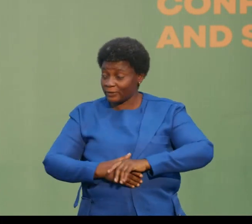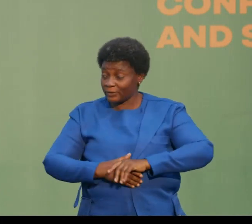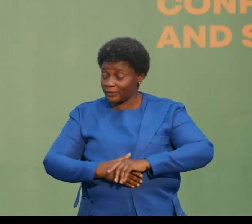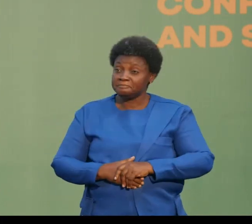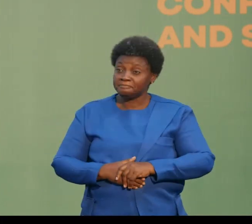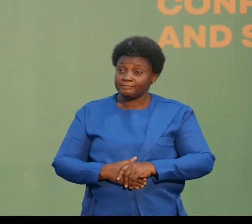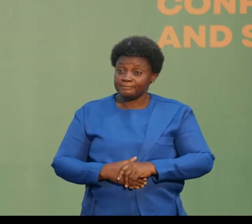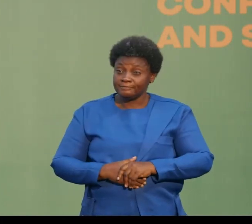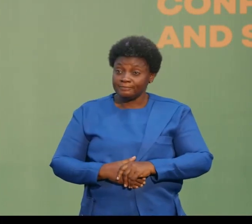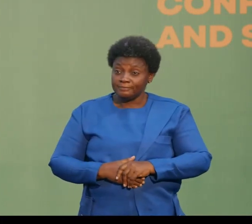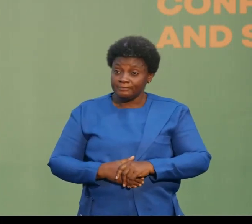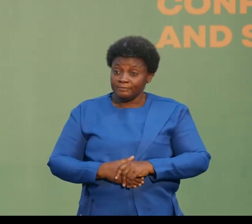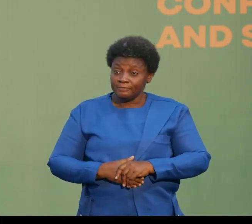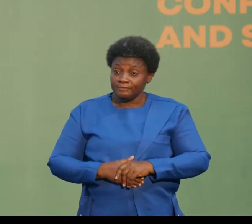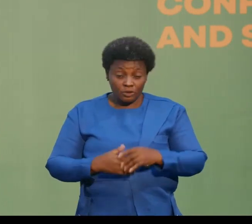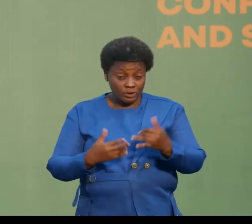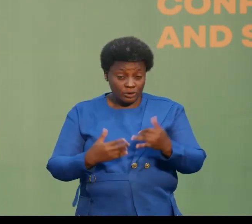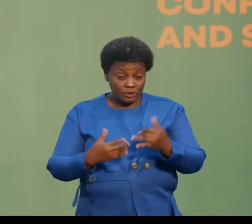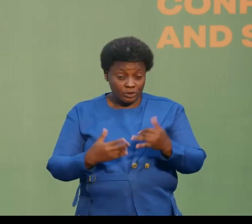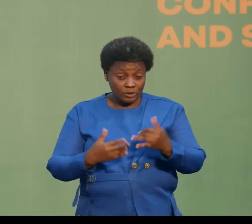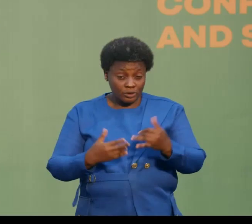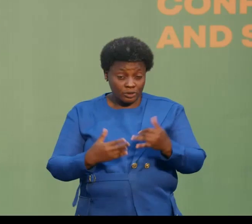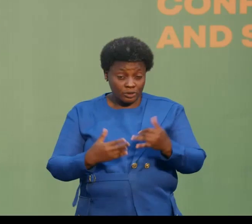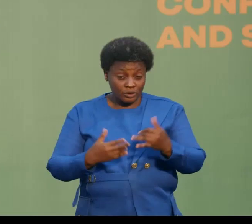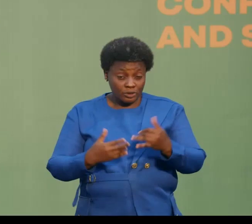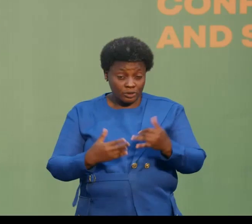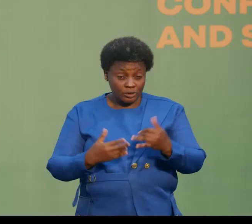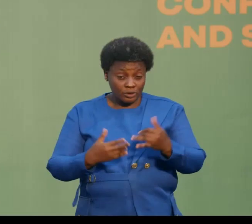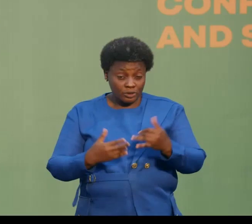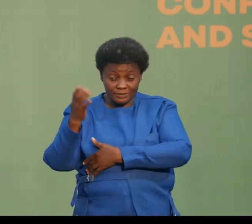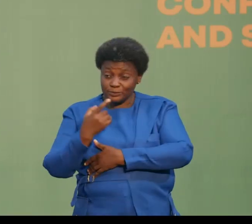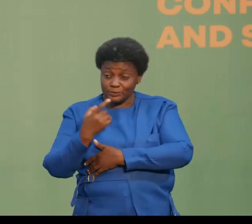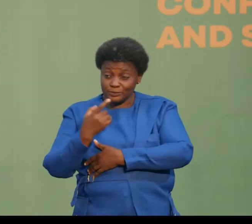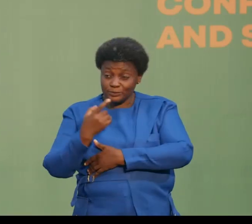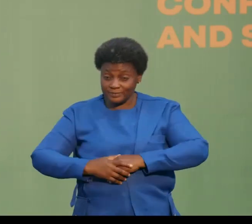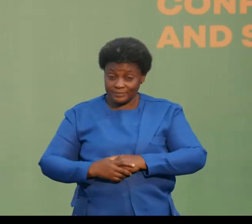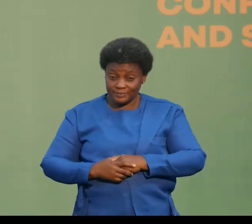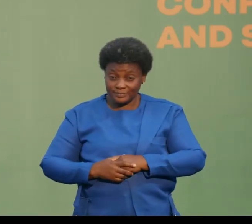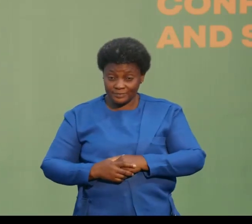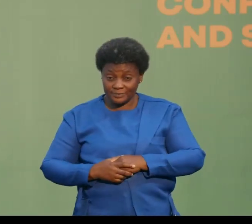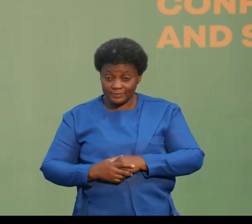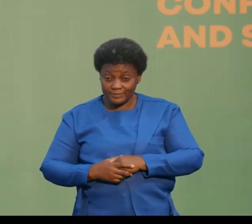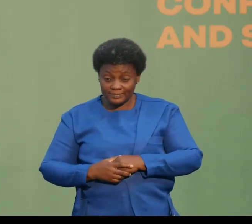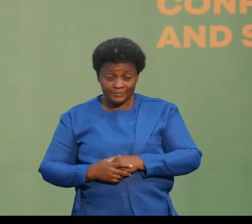So now we will move to the next speaker, Dr.